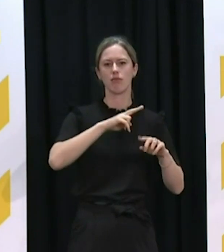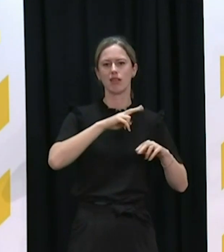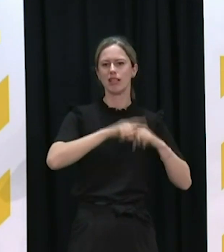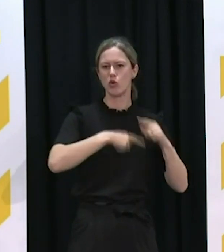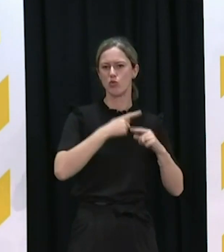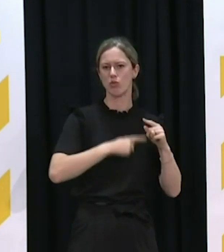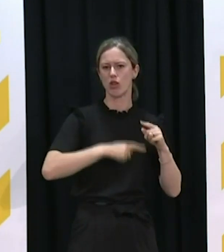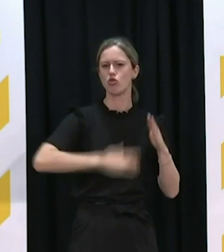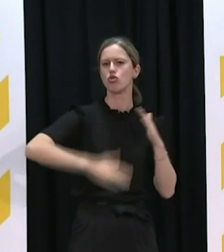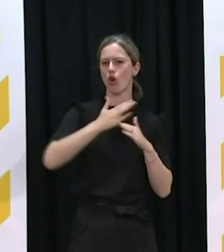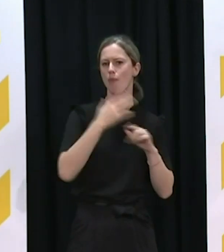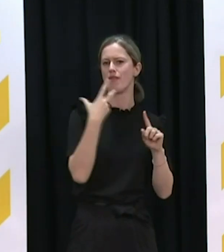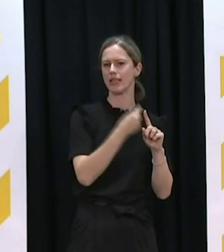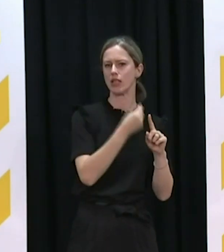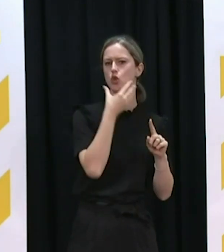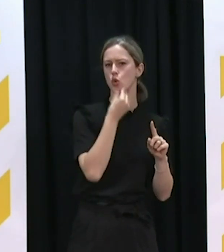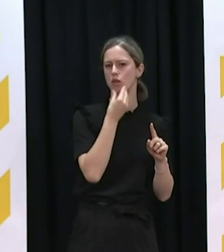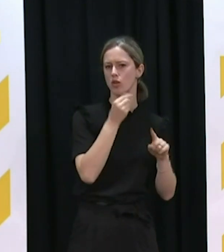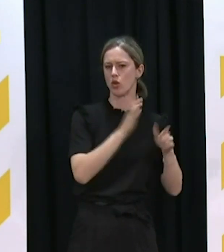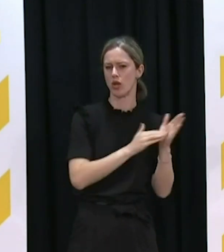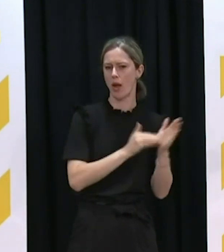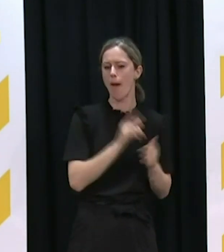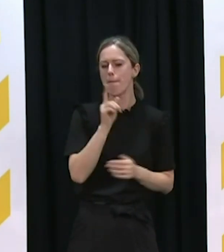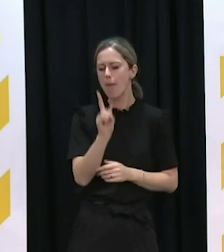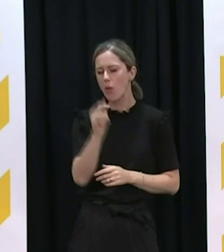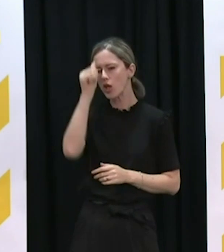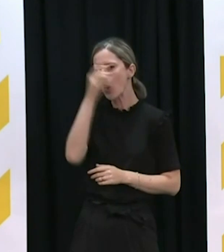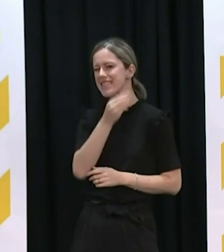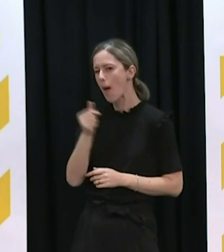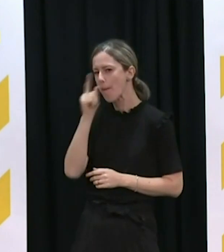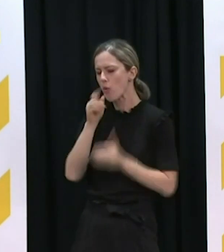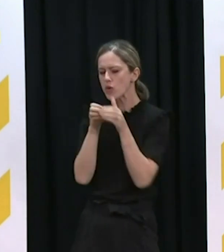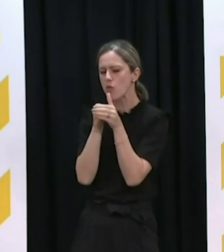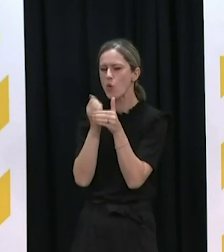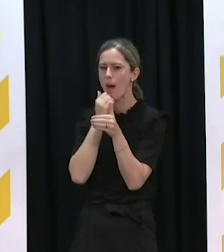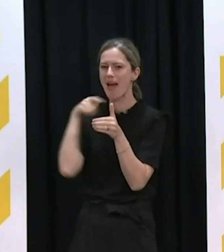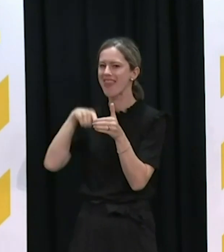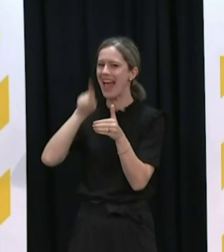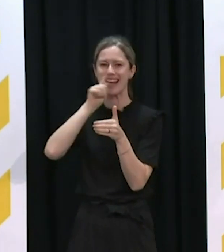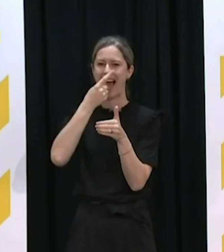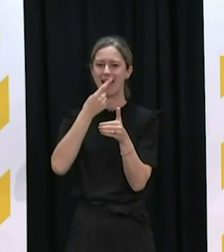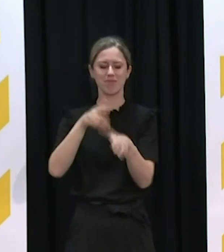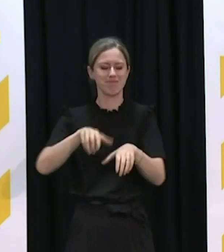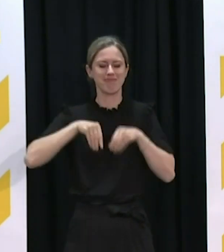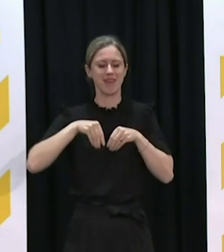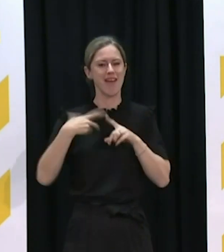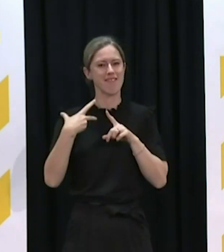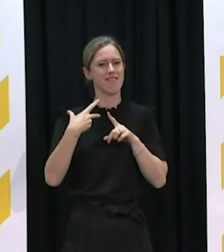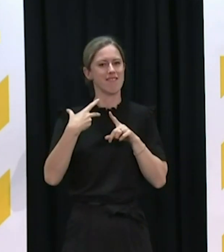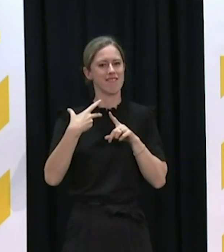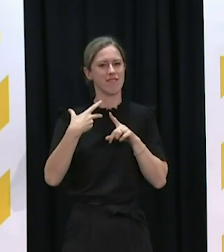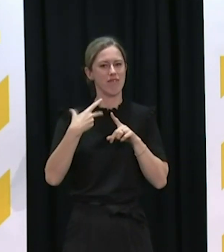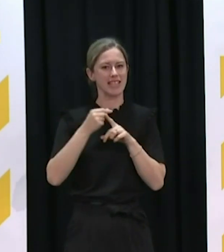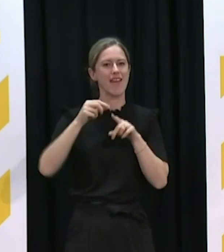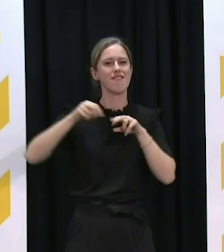vaccine available in New Zealand. However, we know there is a small number of people in New Zealand who cannot have the Pfizer vaccine, and so we think it